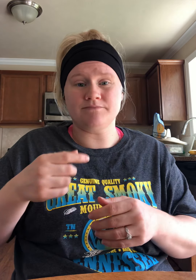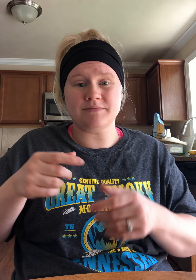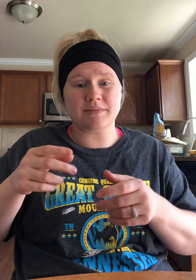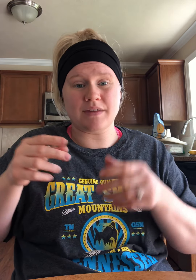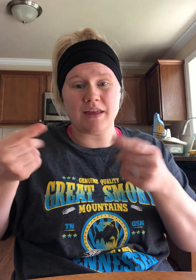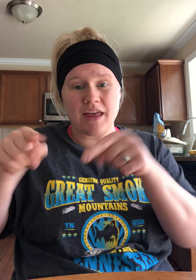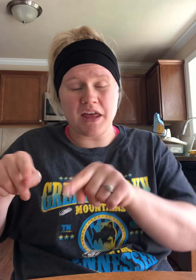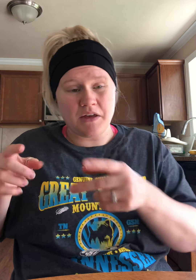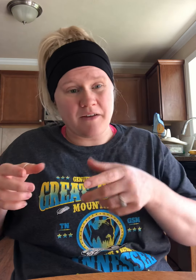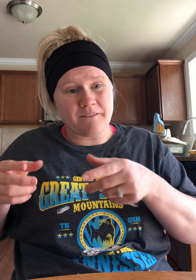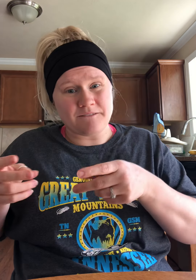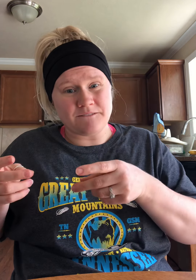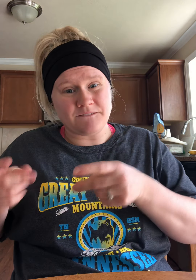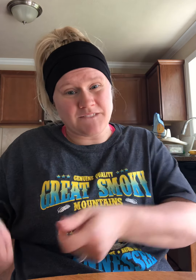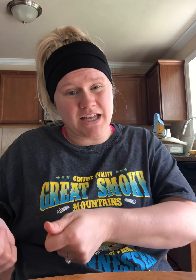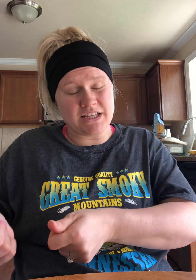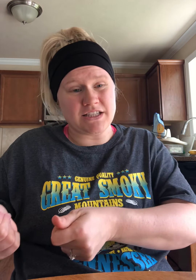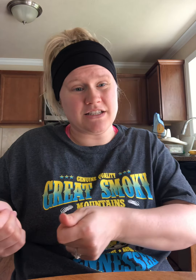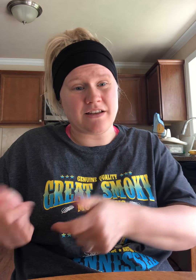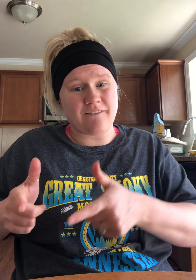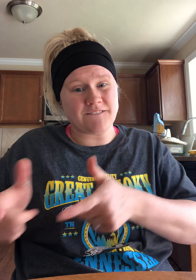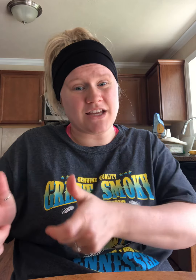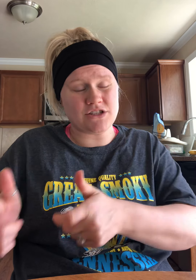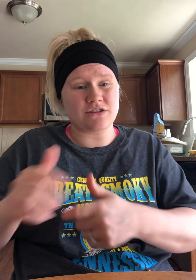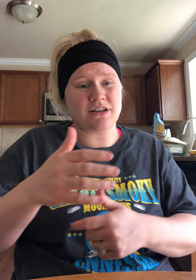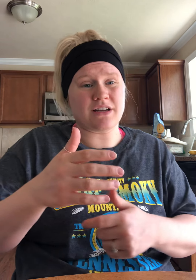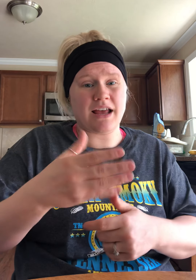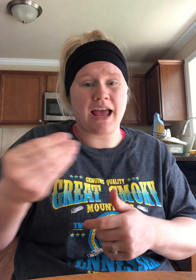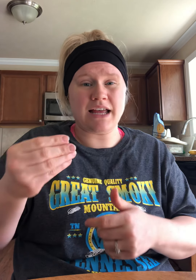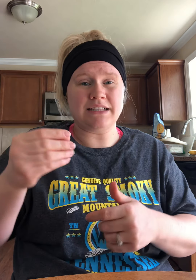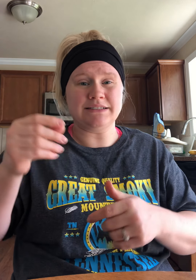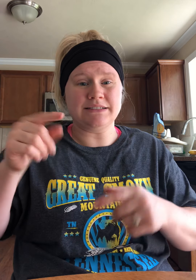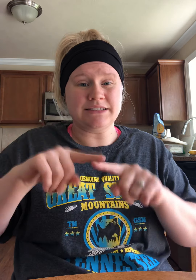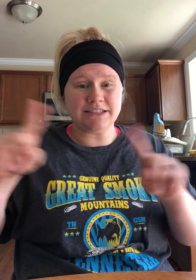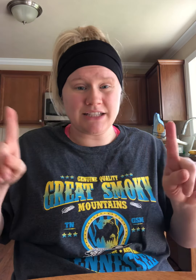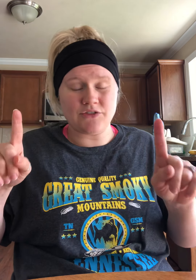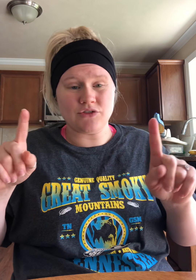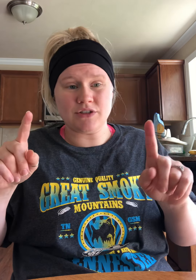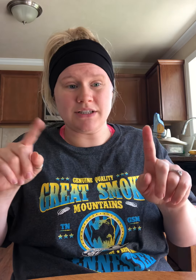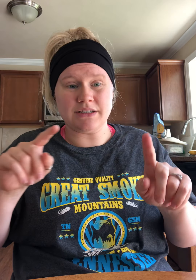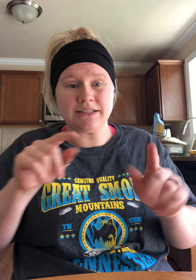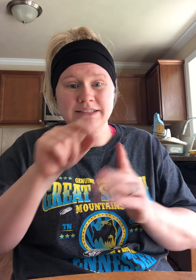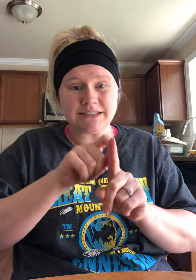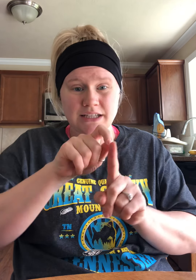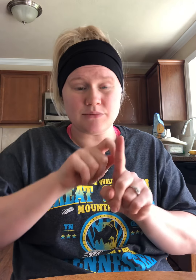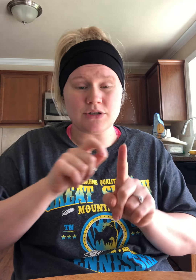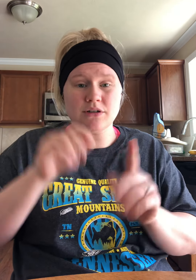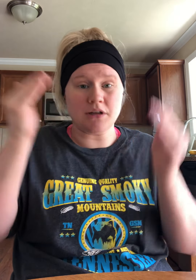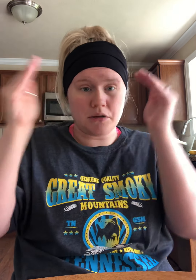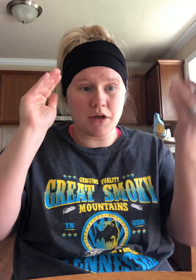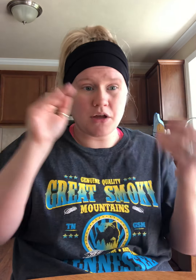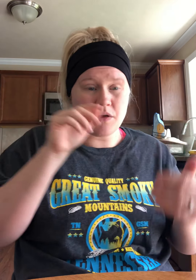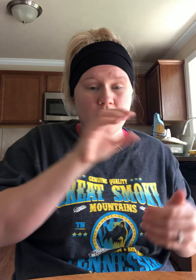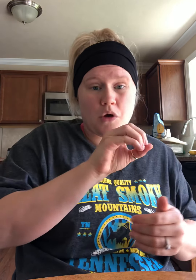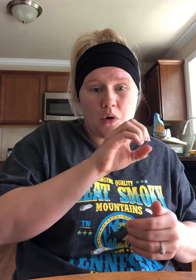when the ocean seems to freeze over. So you could view that as your observation. So the first step is